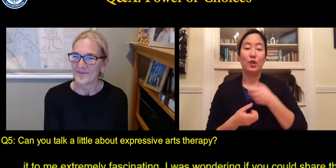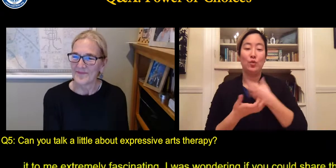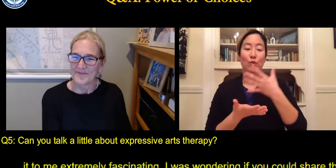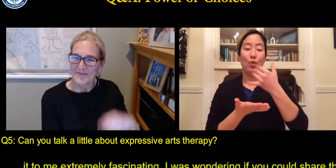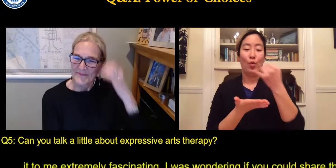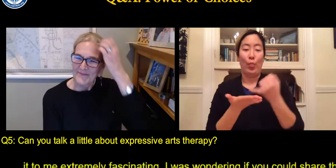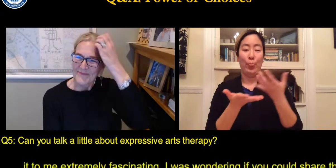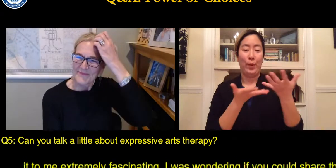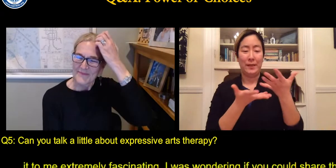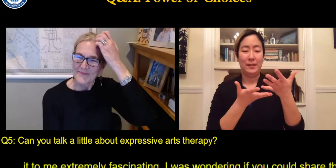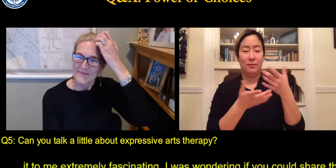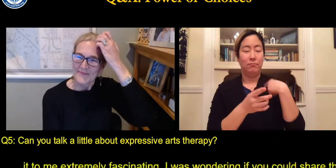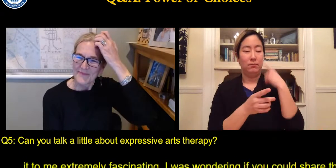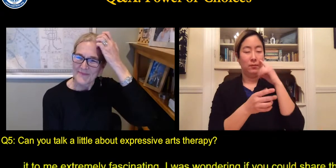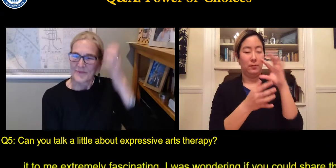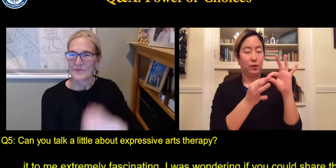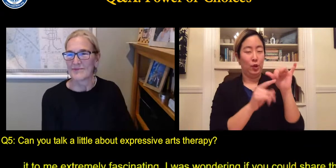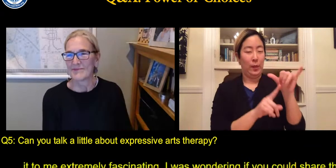that?